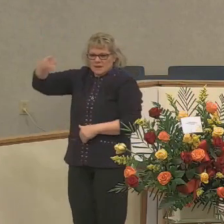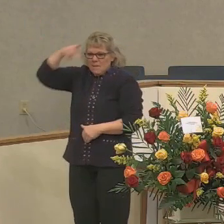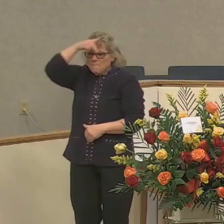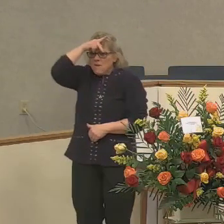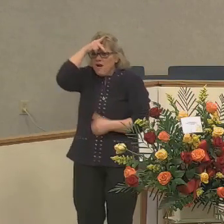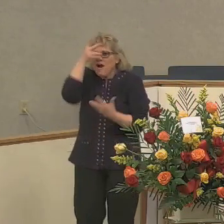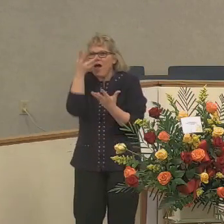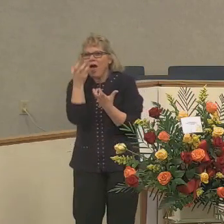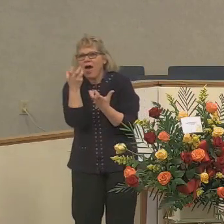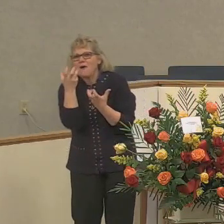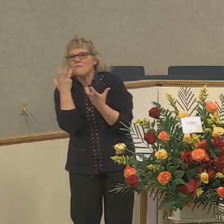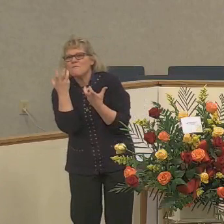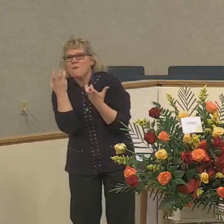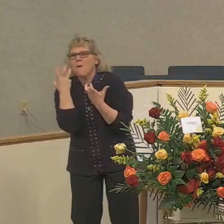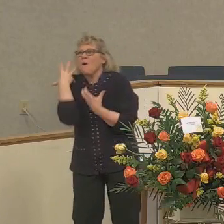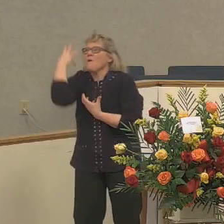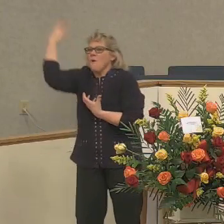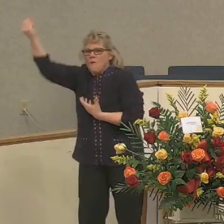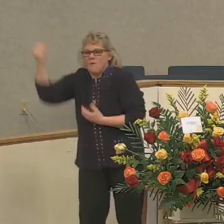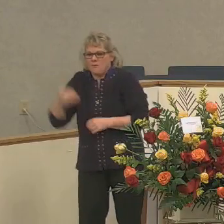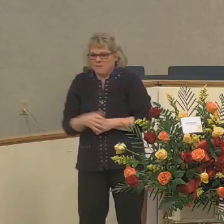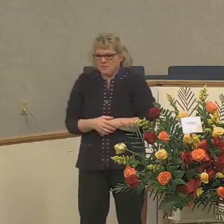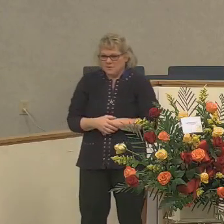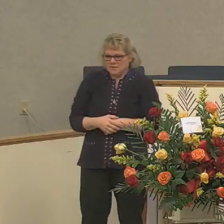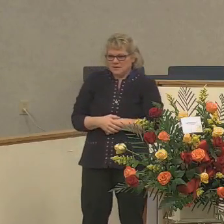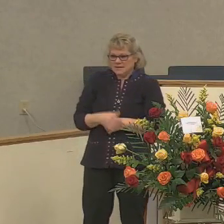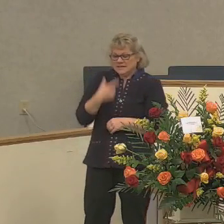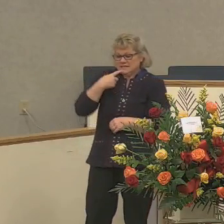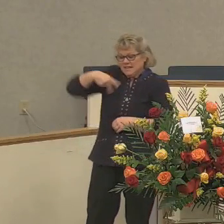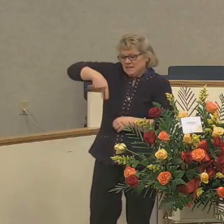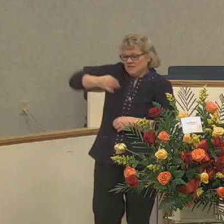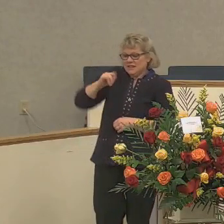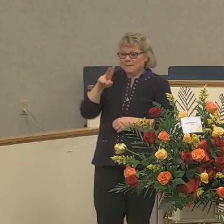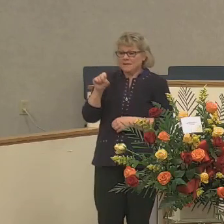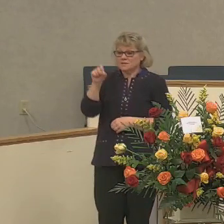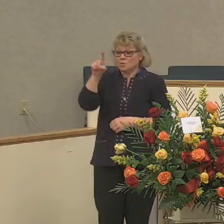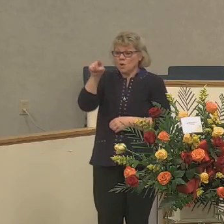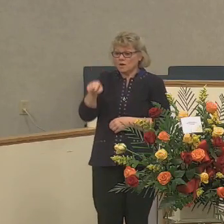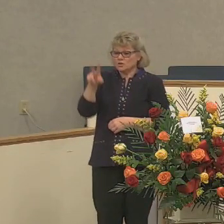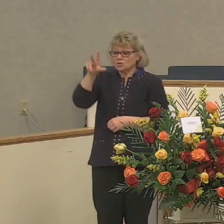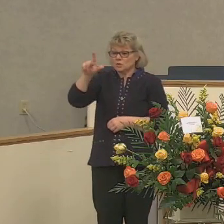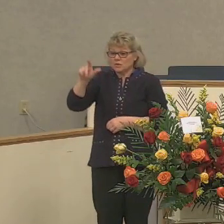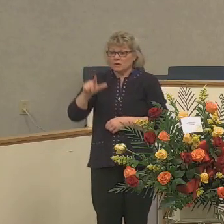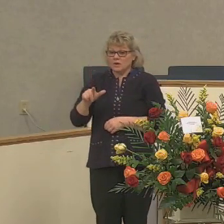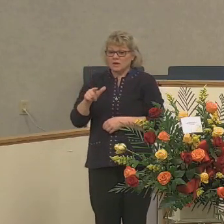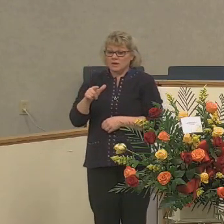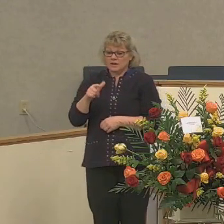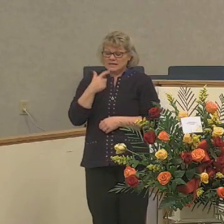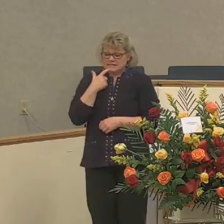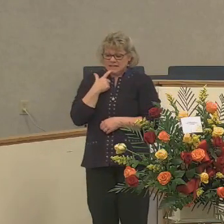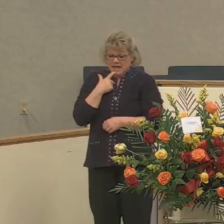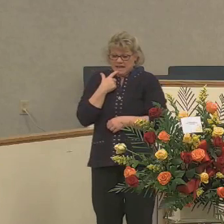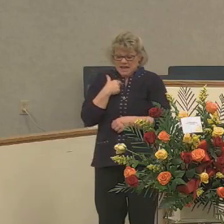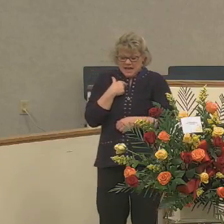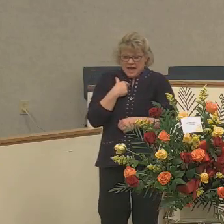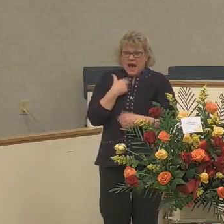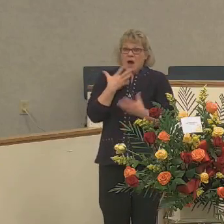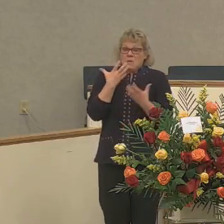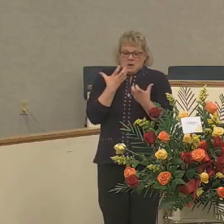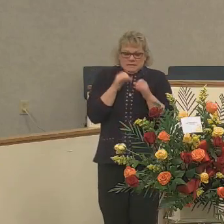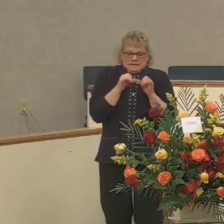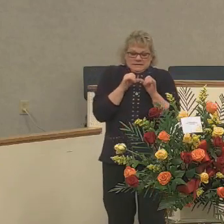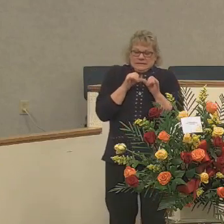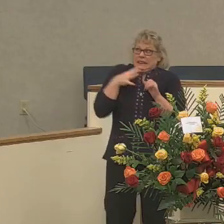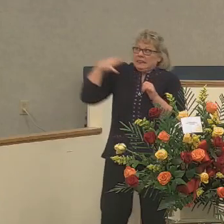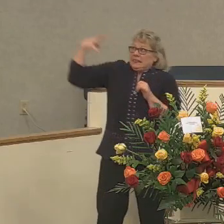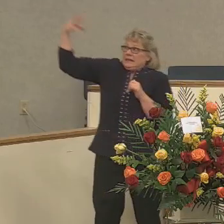that departure. He said in Philippians 1:23, "For I am in a strait betwixt two, having a desire to